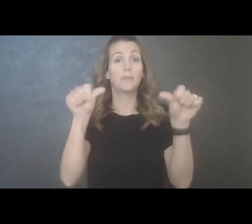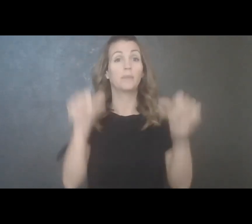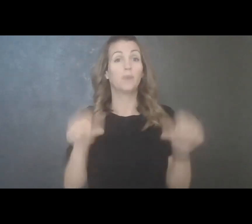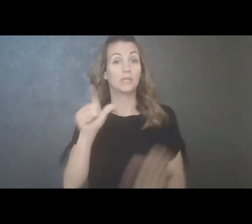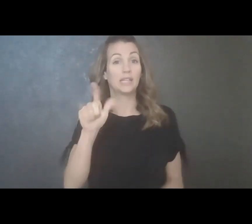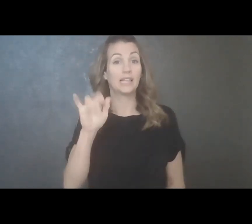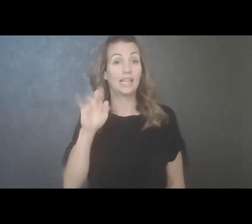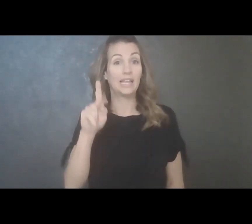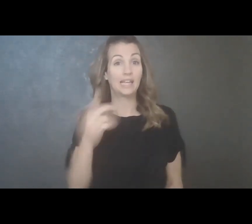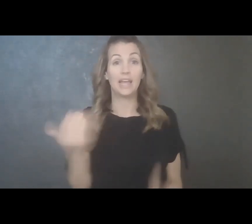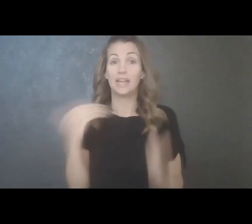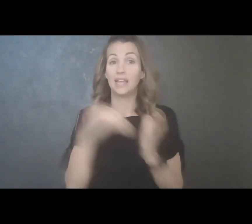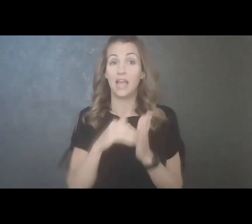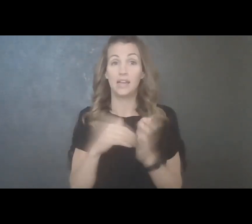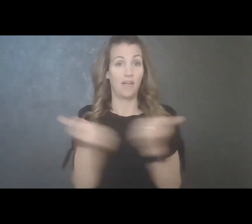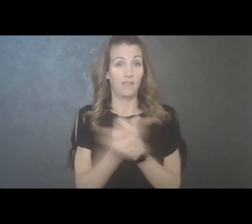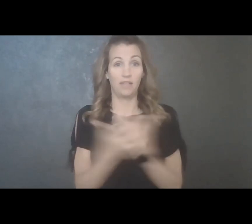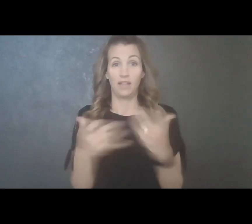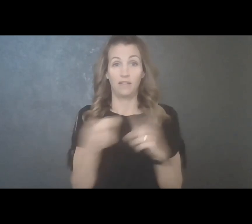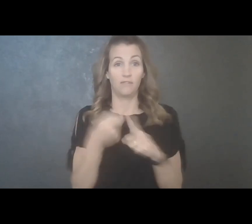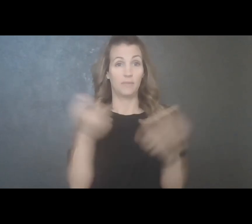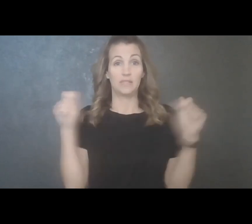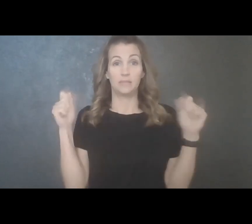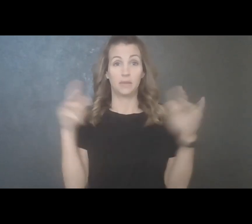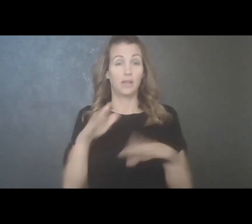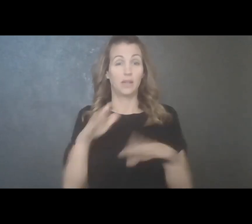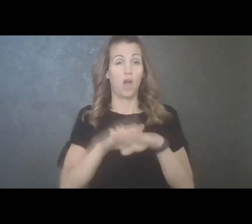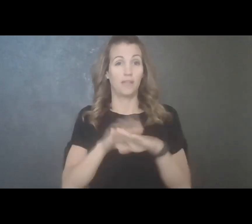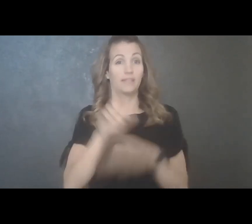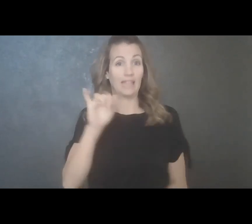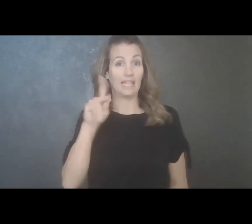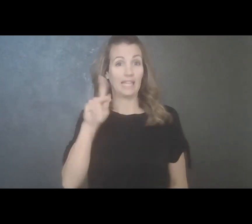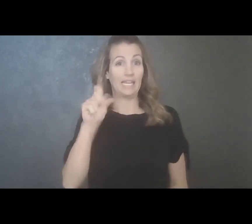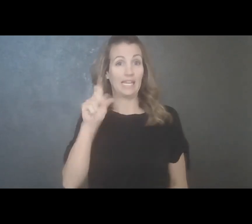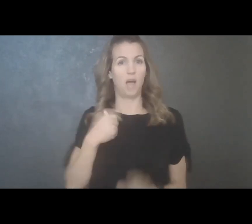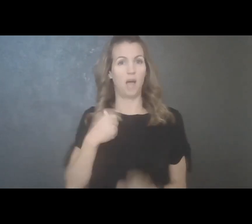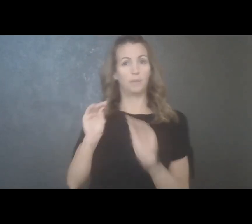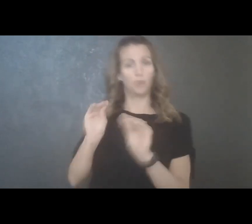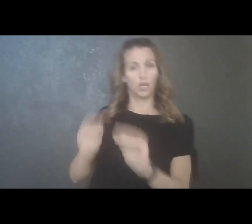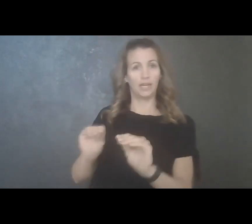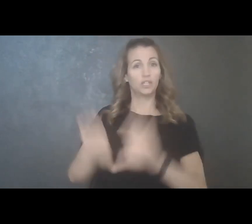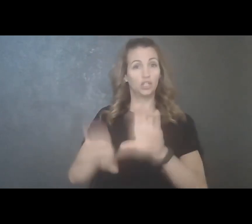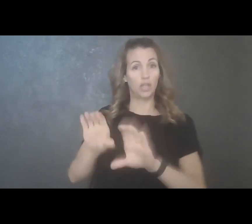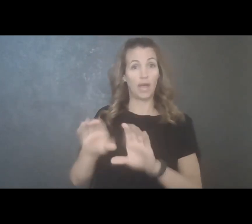for the WIOA Summit is from the IL Workforce Academy links. I'm going to post that link in the chat. Go back